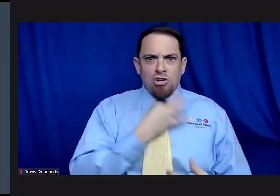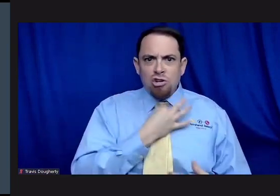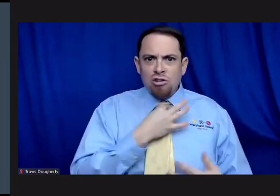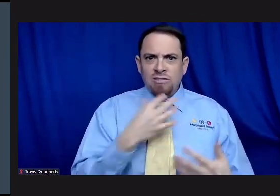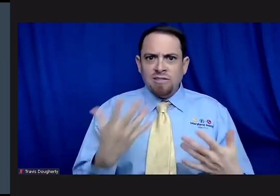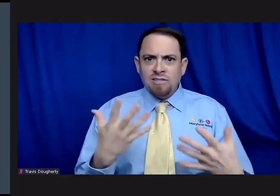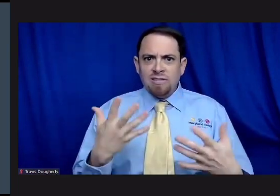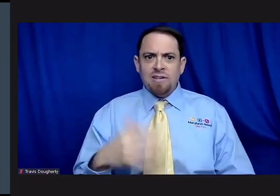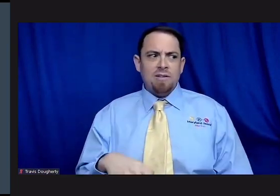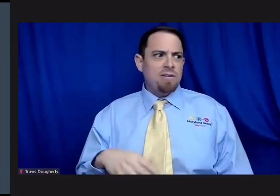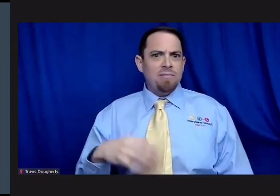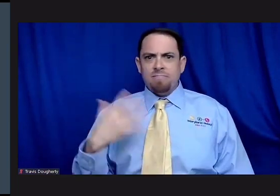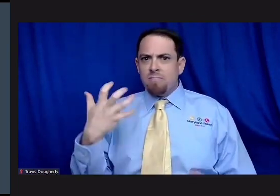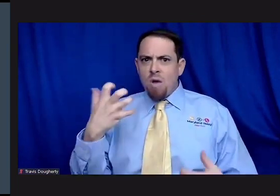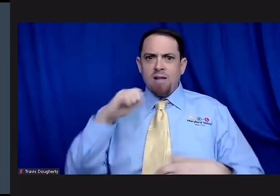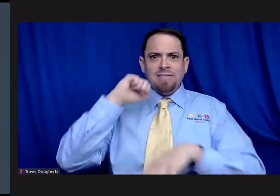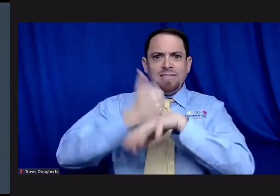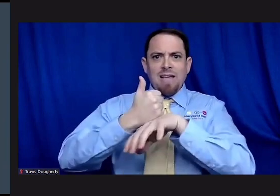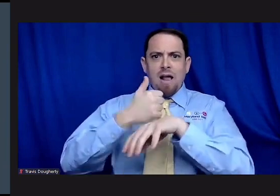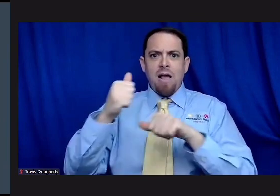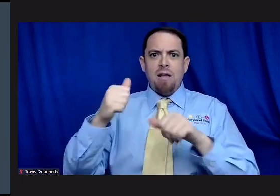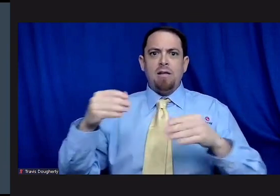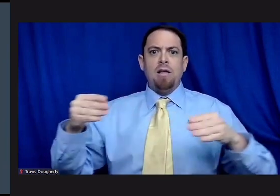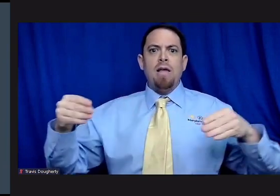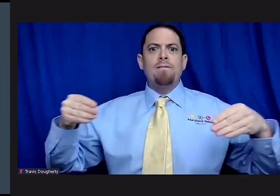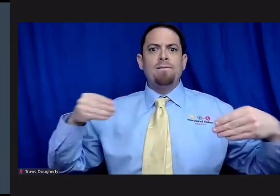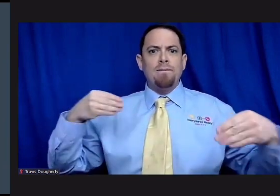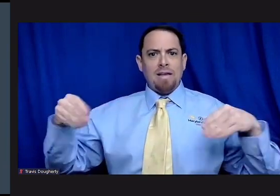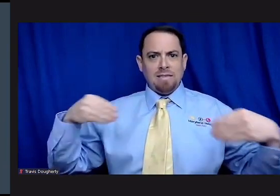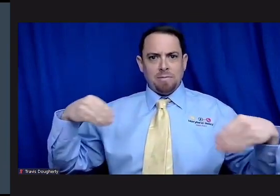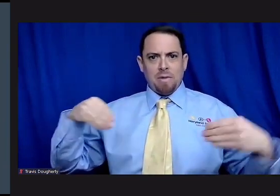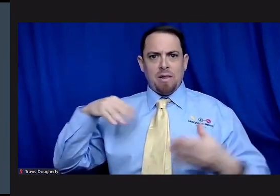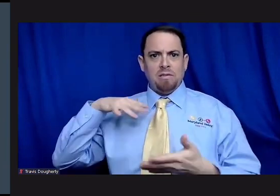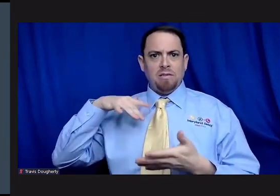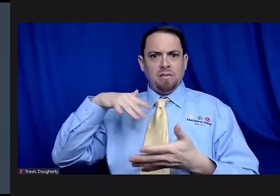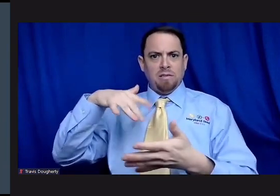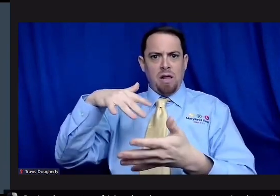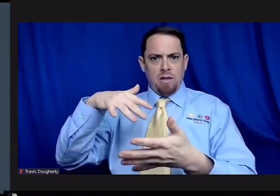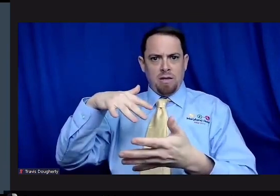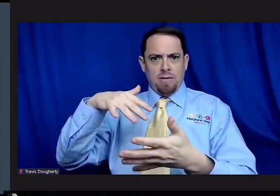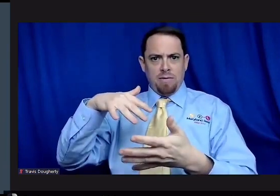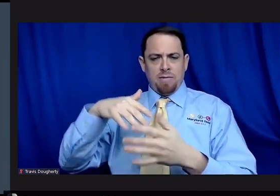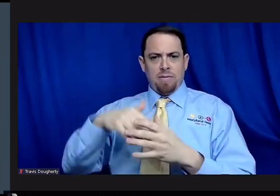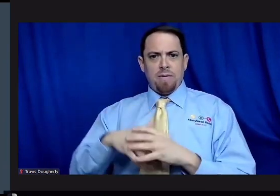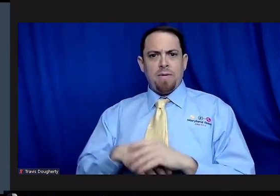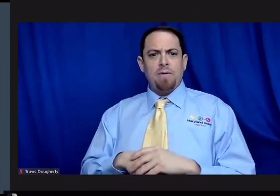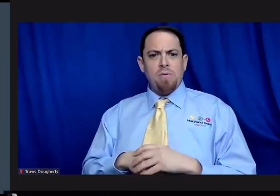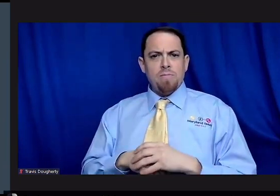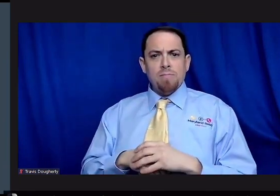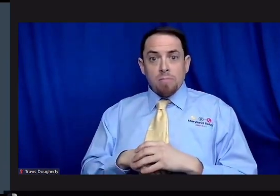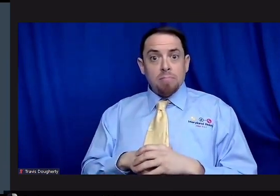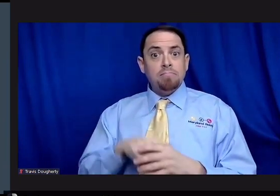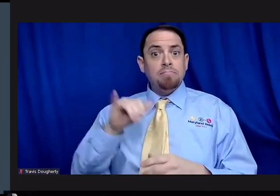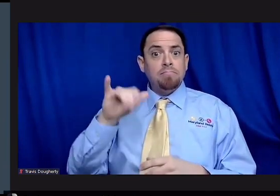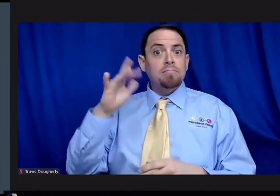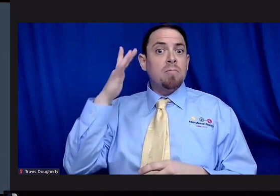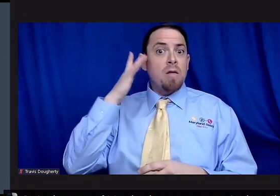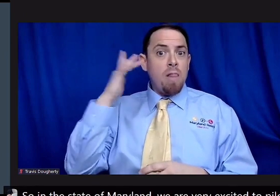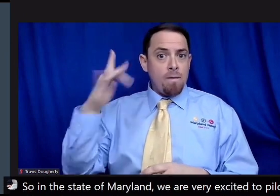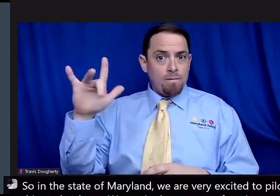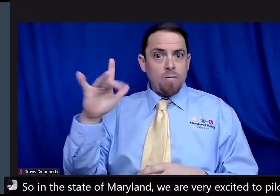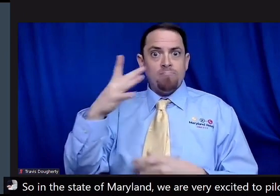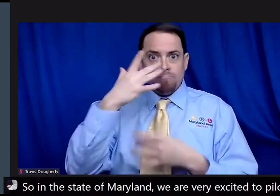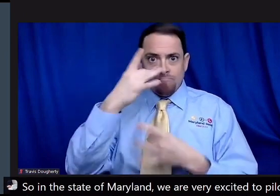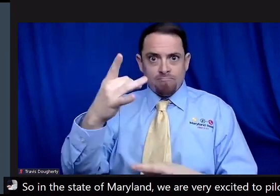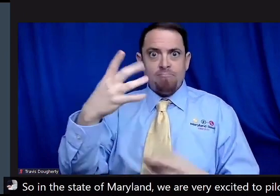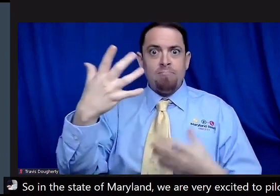So in the state of Maryland, we are very excited to pilot this technology. We are in the process of setting up what's called a feasibility study to that